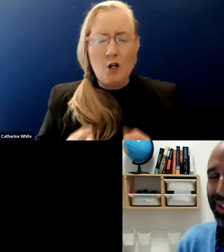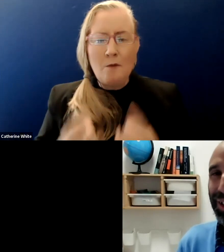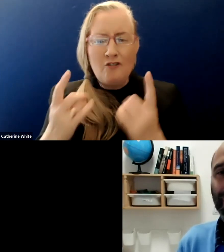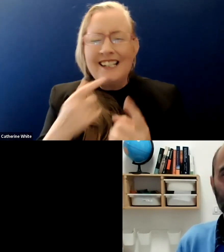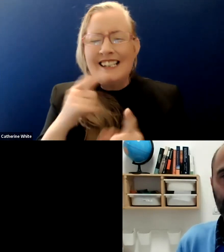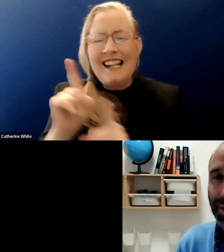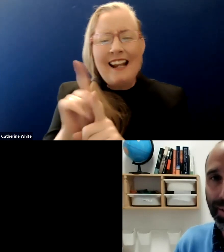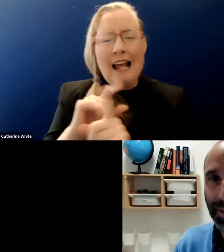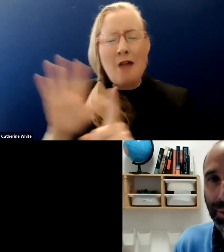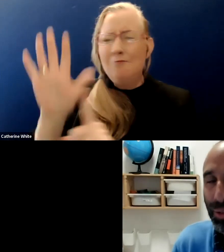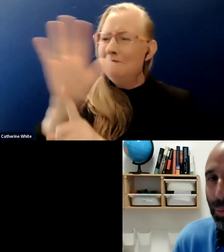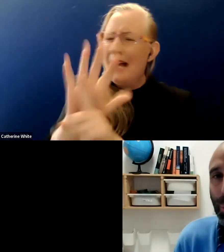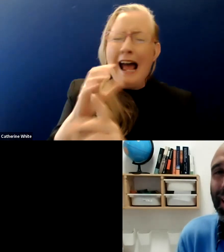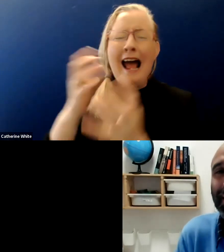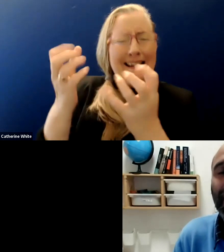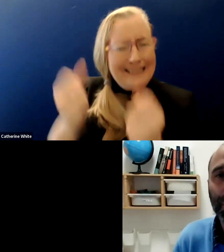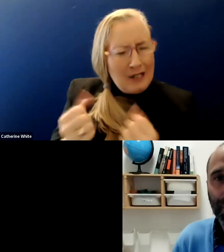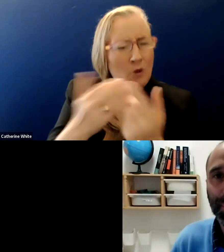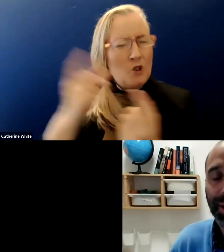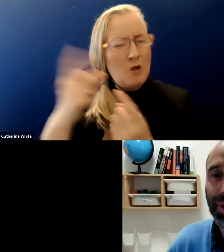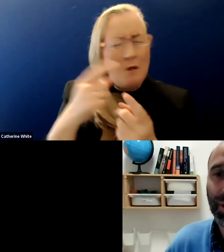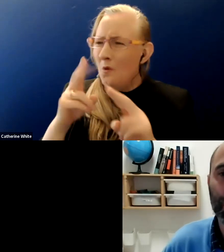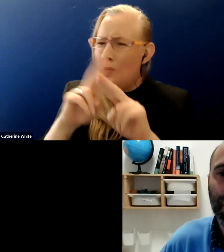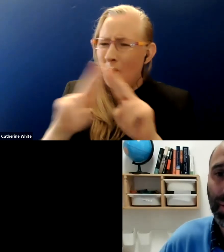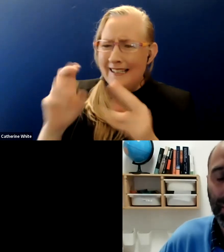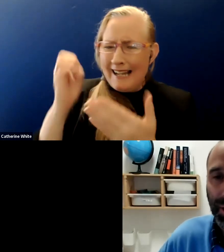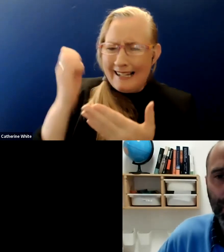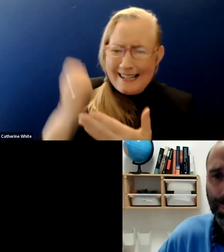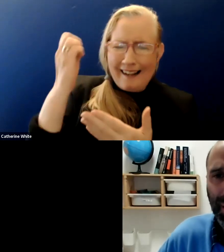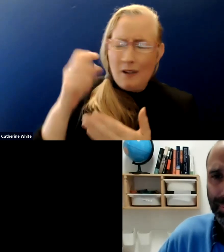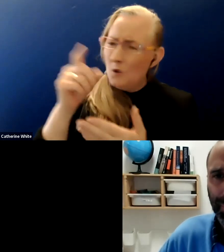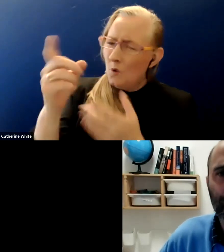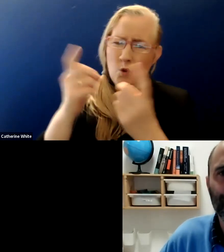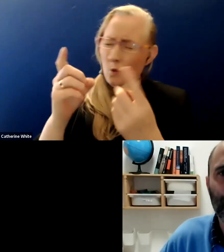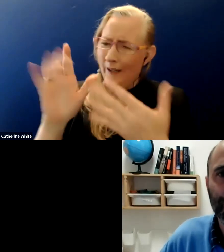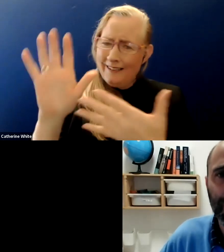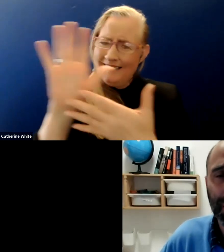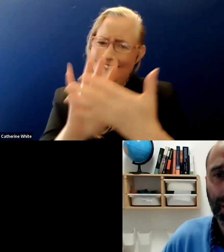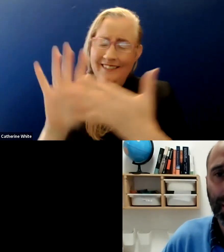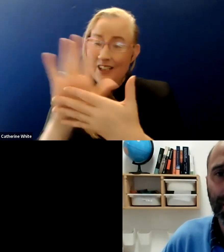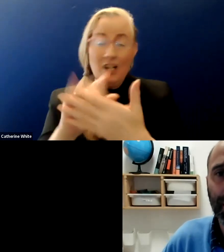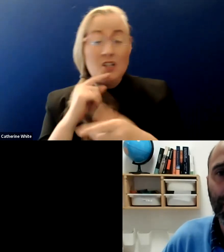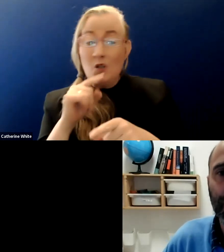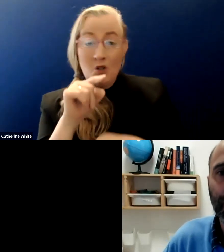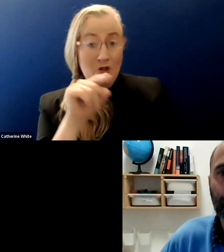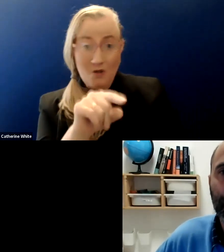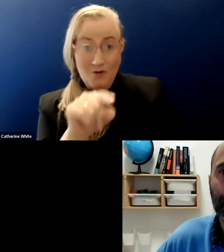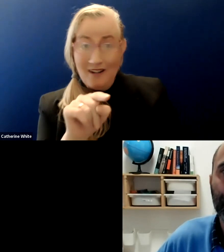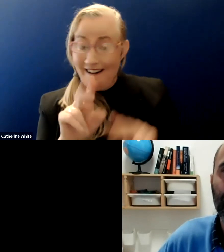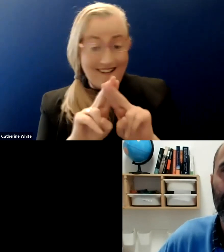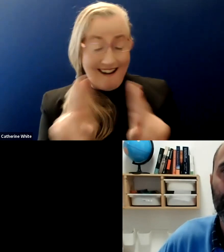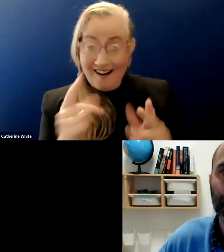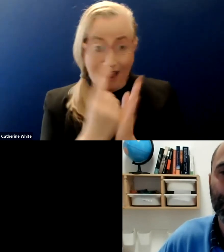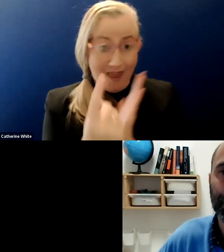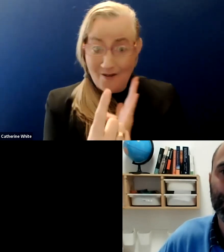doing, but not completely. It's like, what exactly are they doing here? So I think you're not alone in this